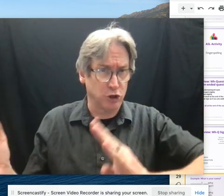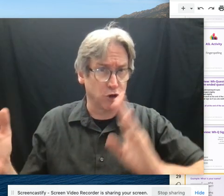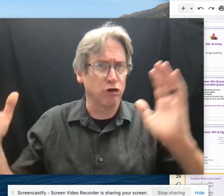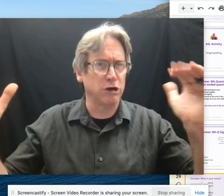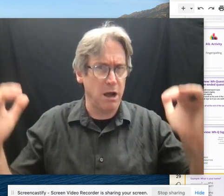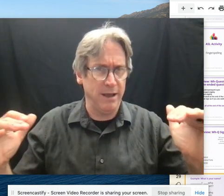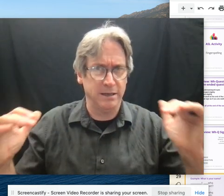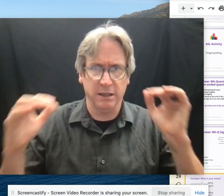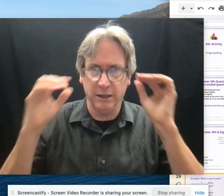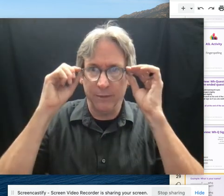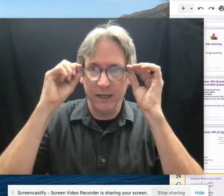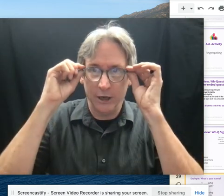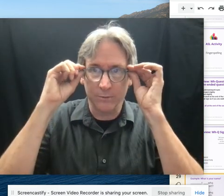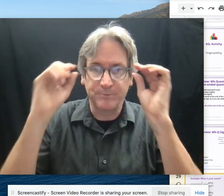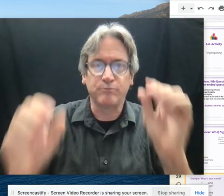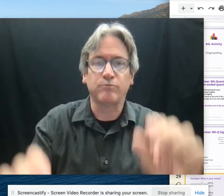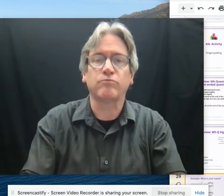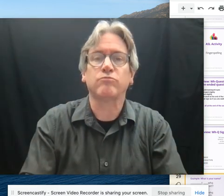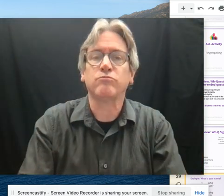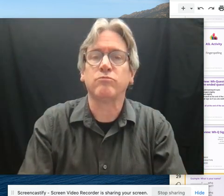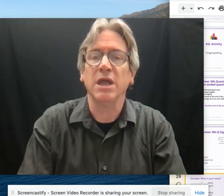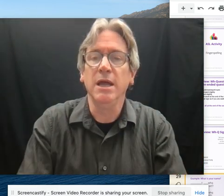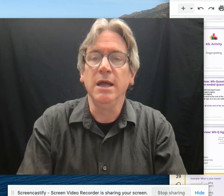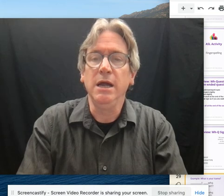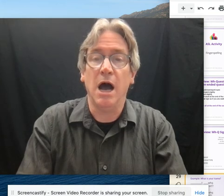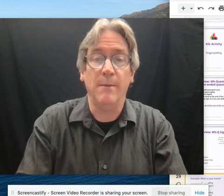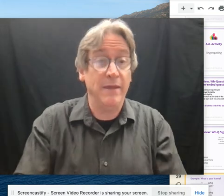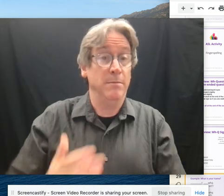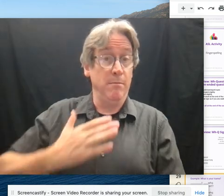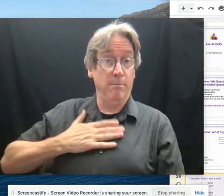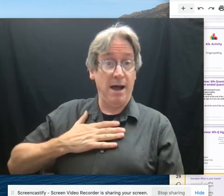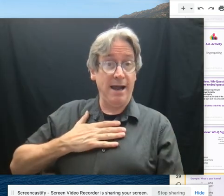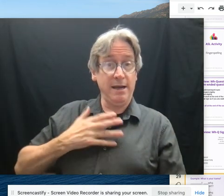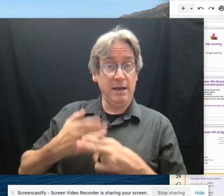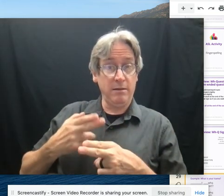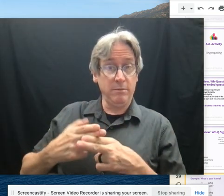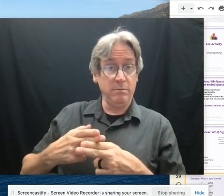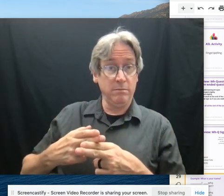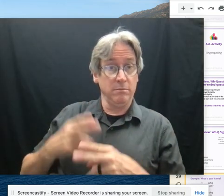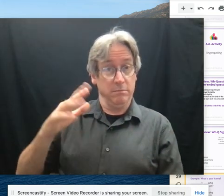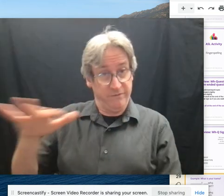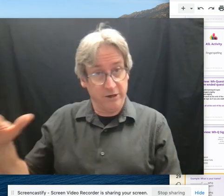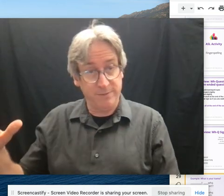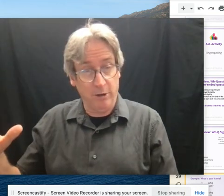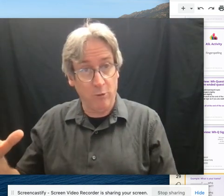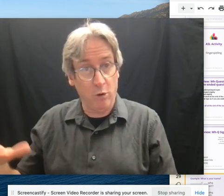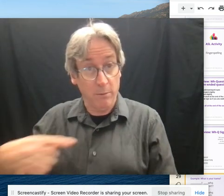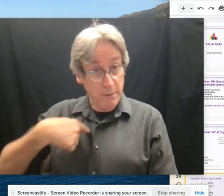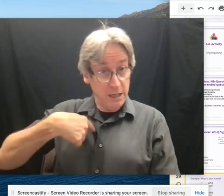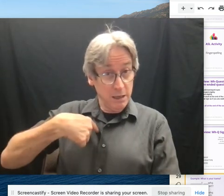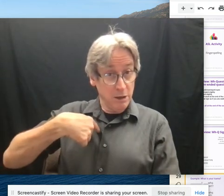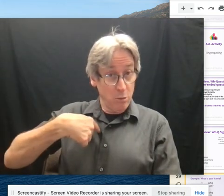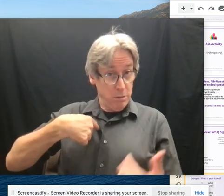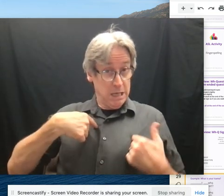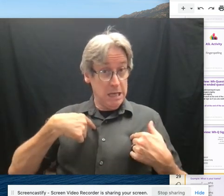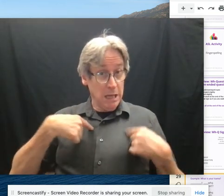versus her comment a little bit later. And then my name, fingerspell, or